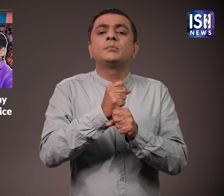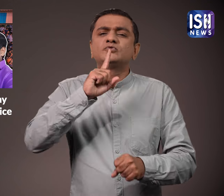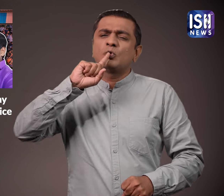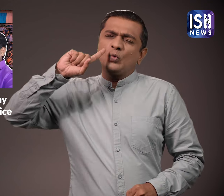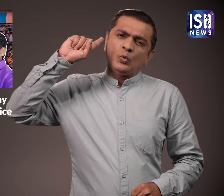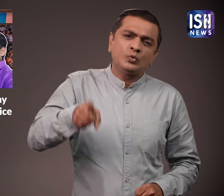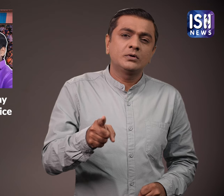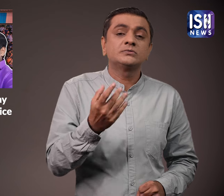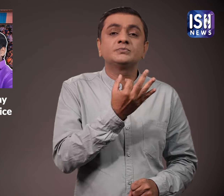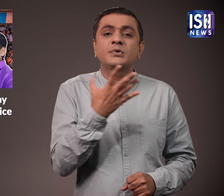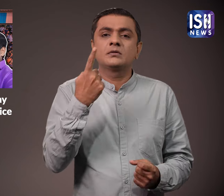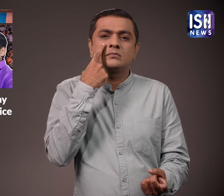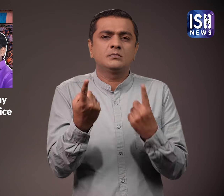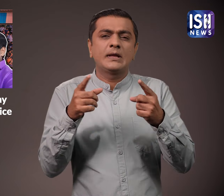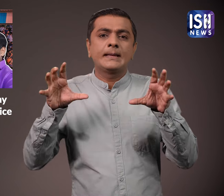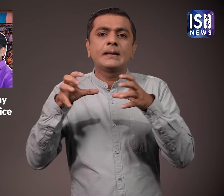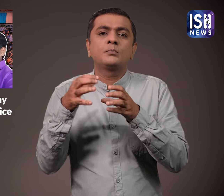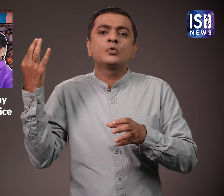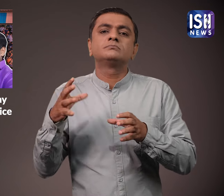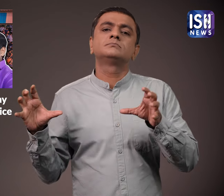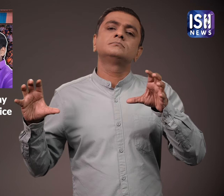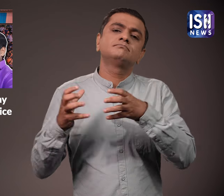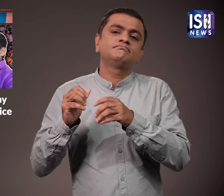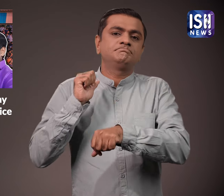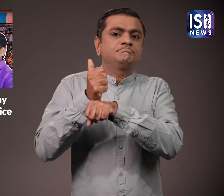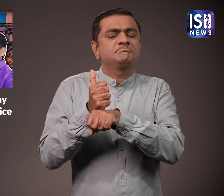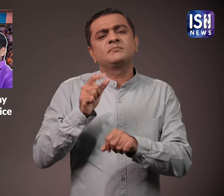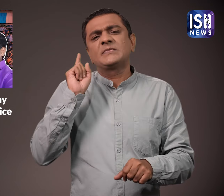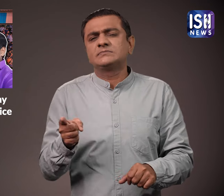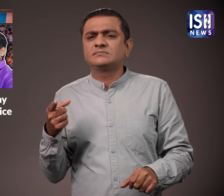The government then formed a special investigation team to probe the case.